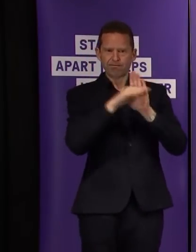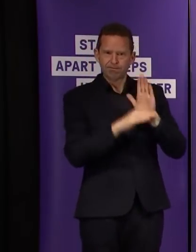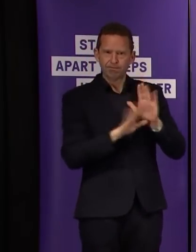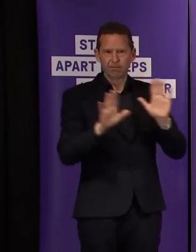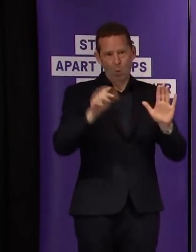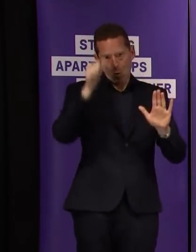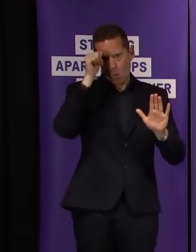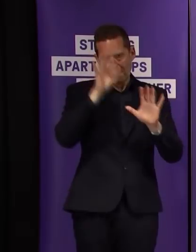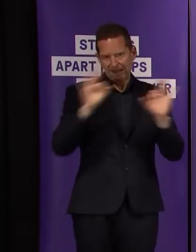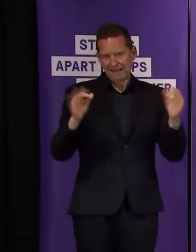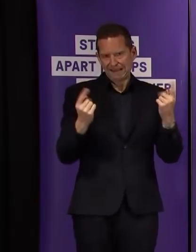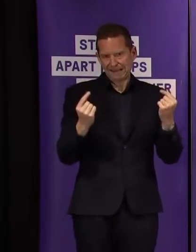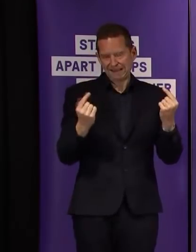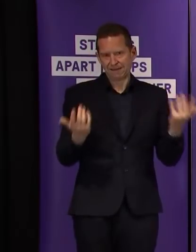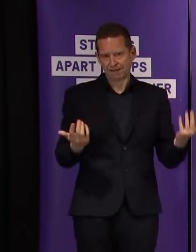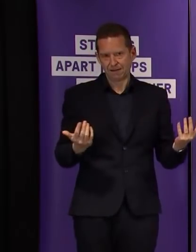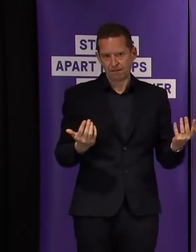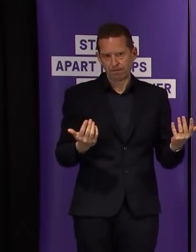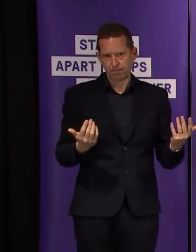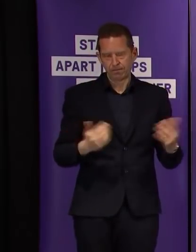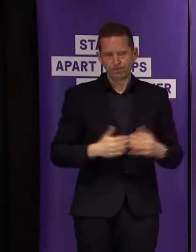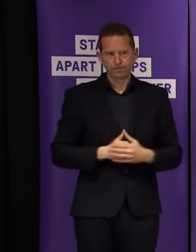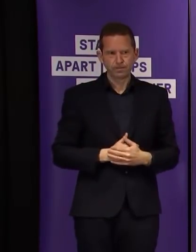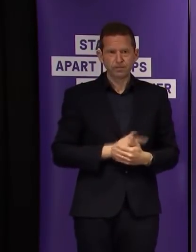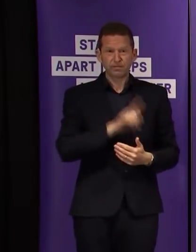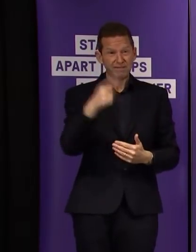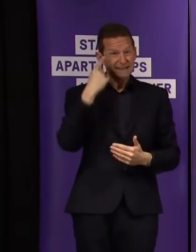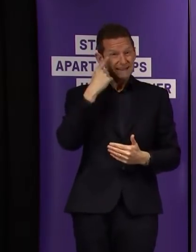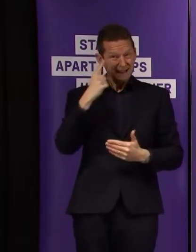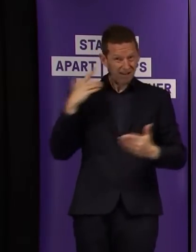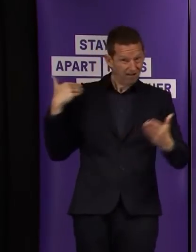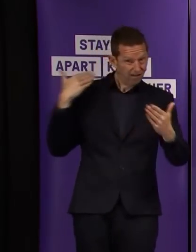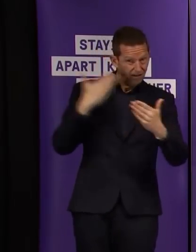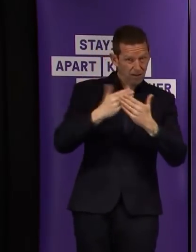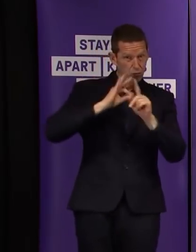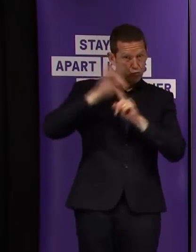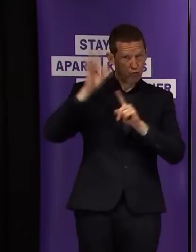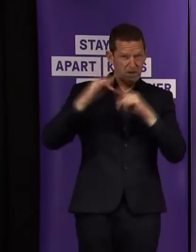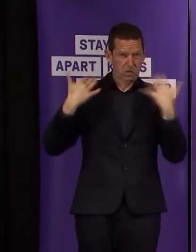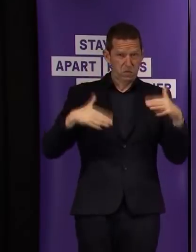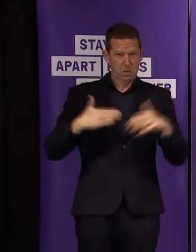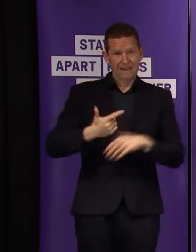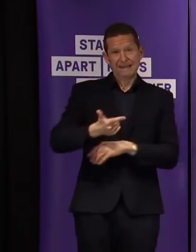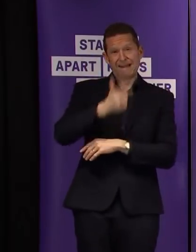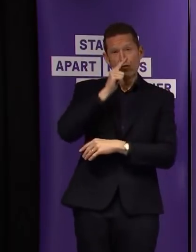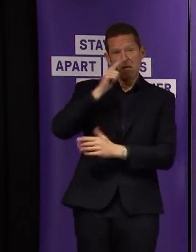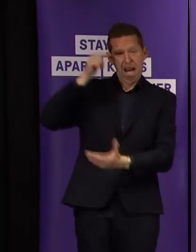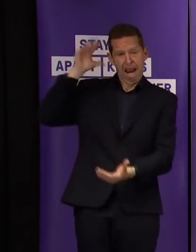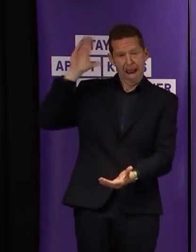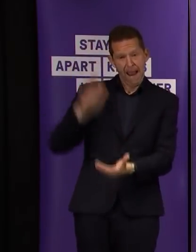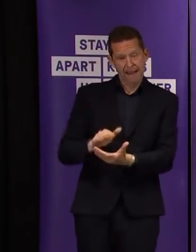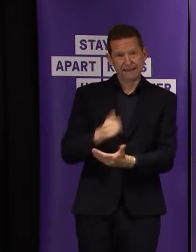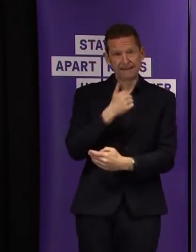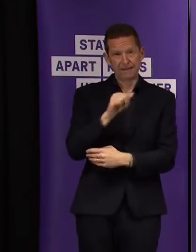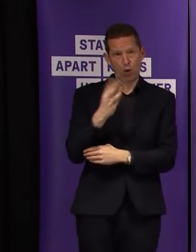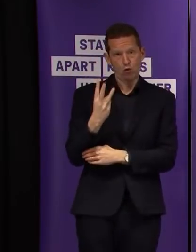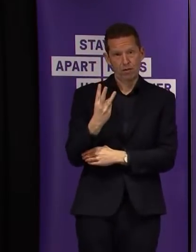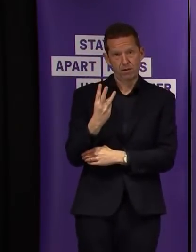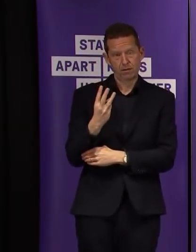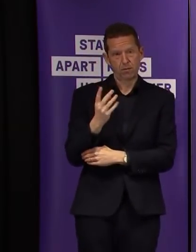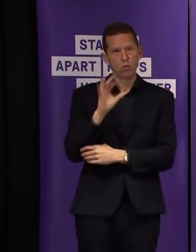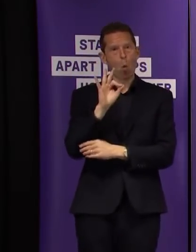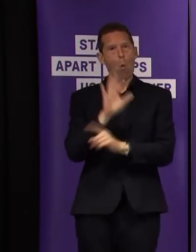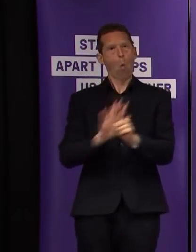as today is. We have seen improvements across the board. That's not to say every area needed